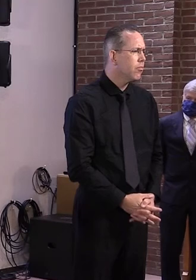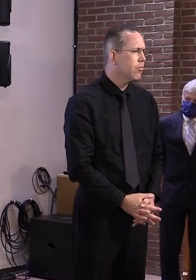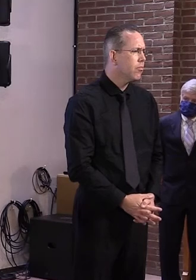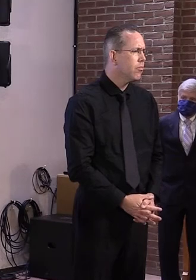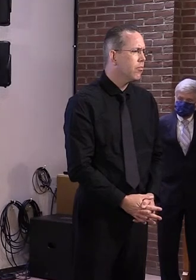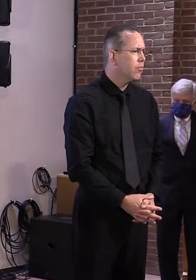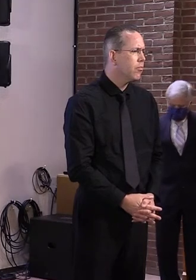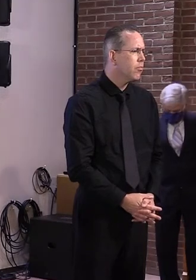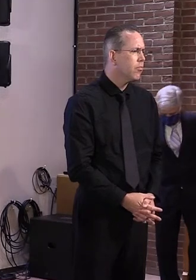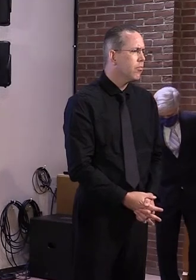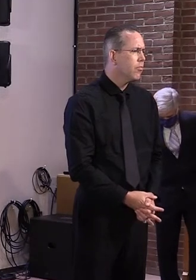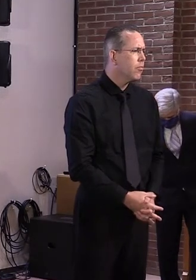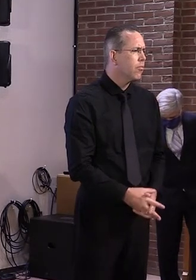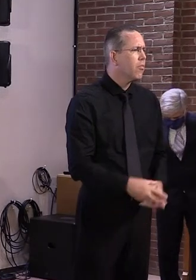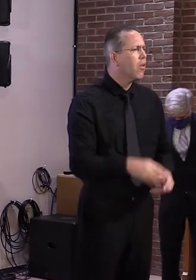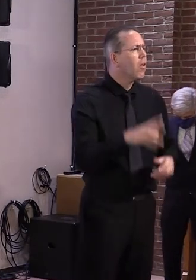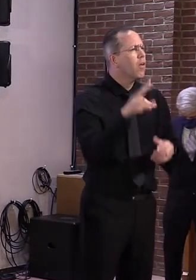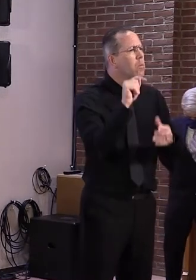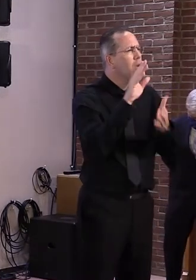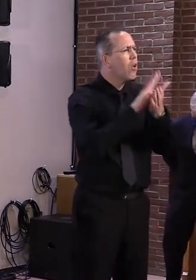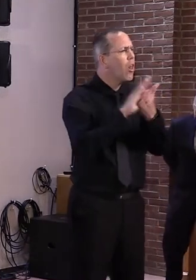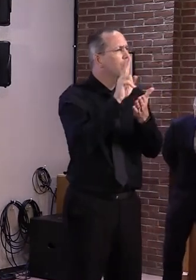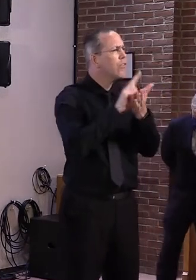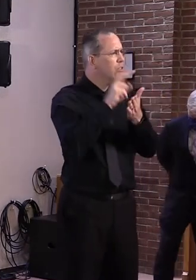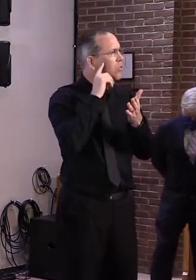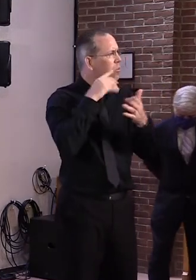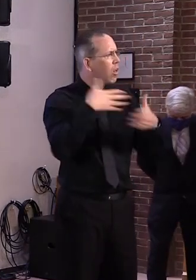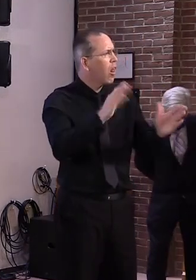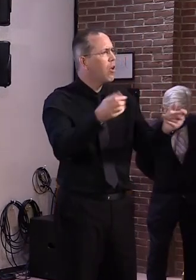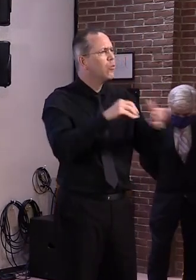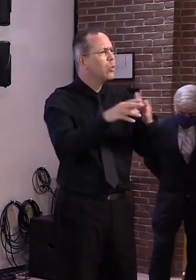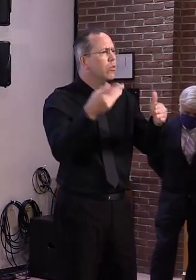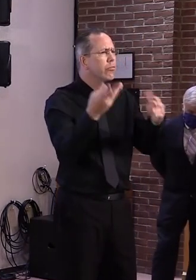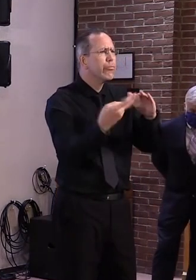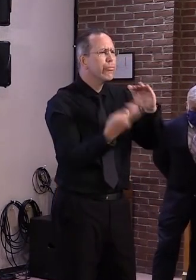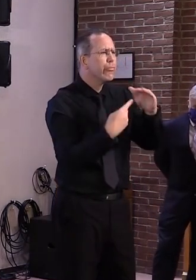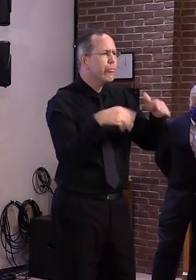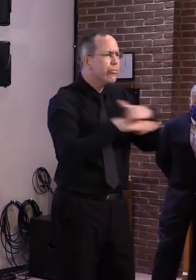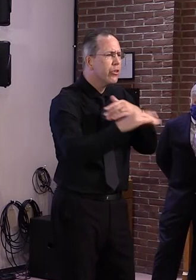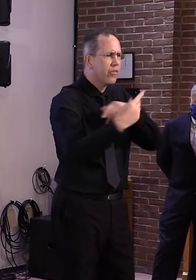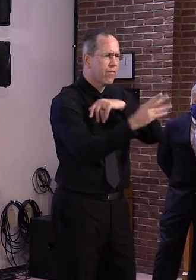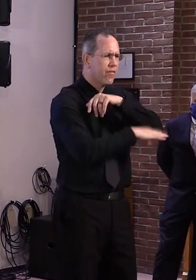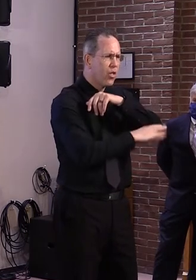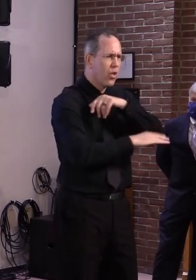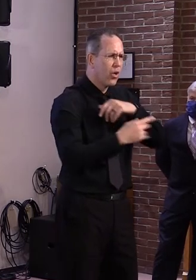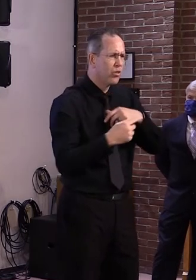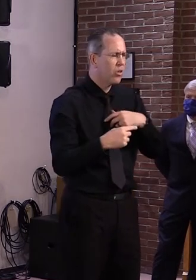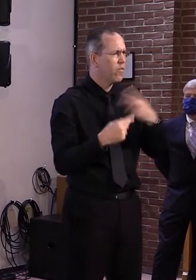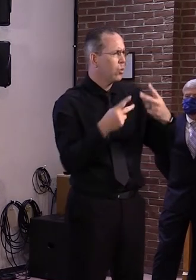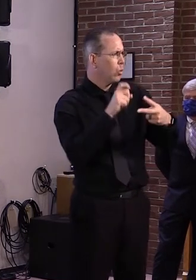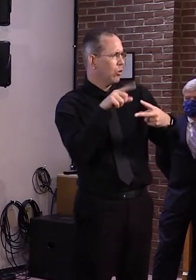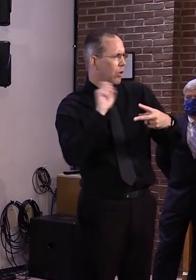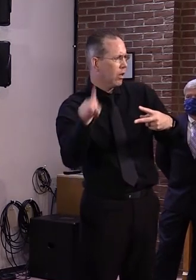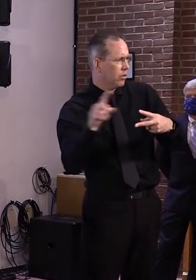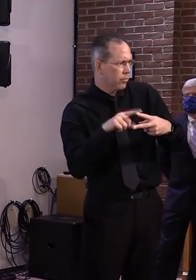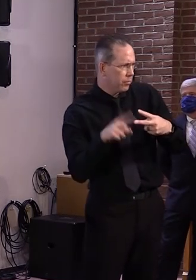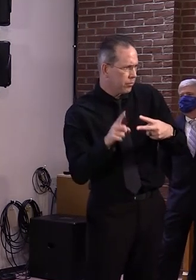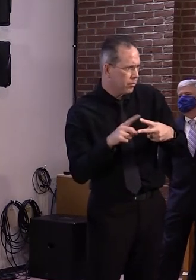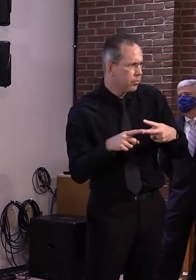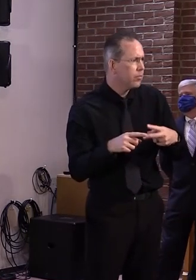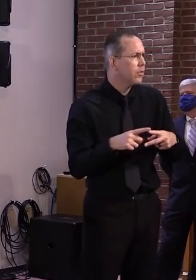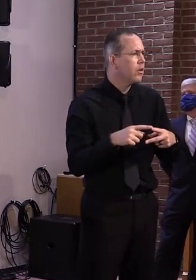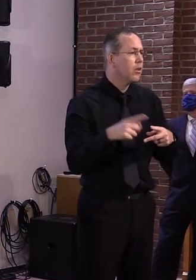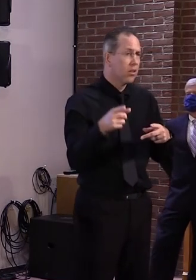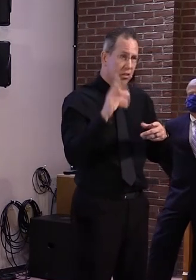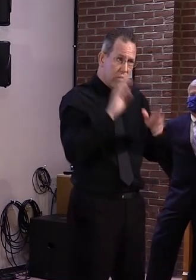in the fall. I had two questions about that. The first is when you're planning to announce guidelines for those colleges and universities. And